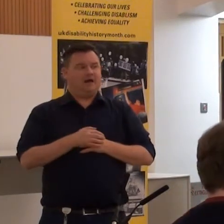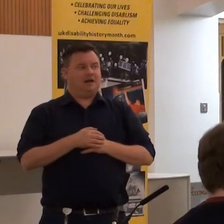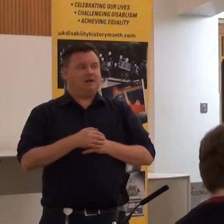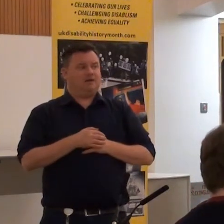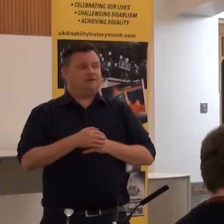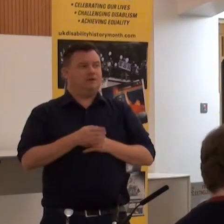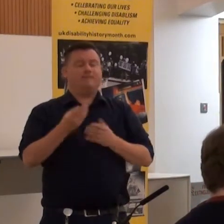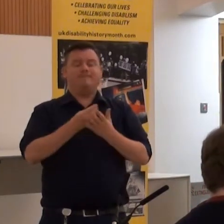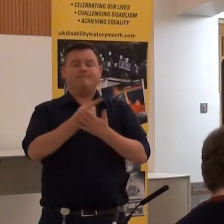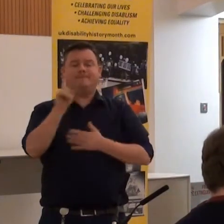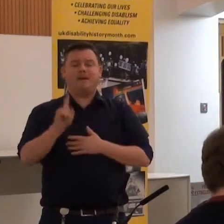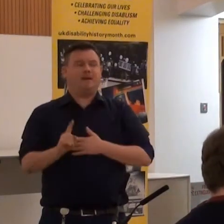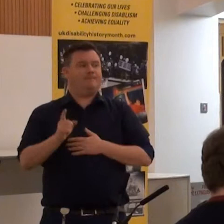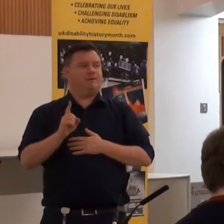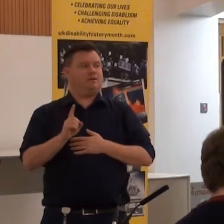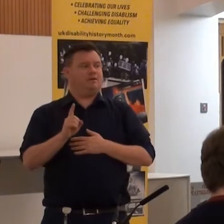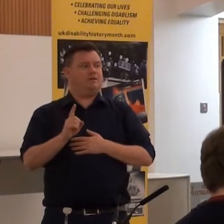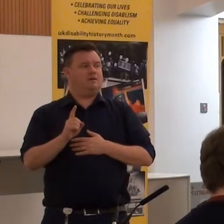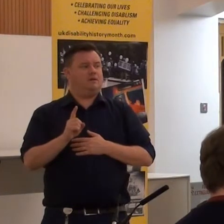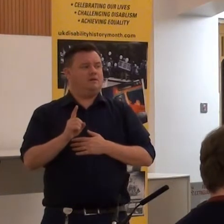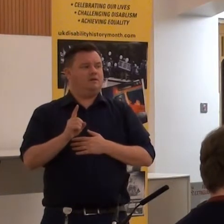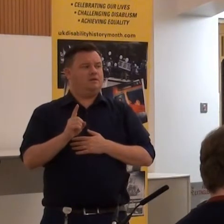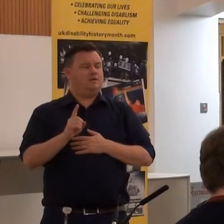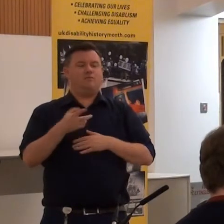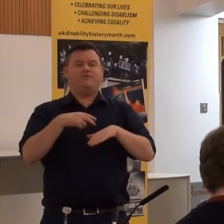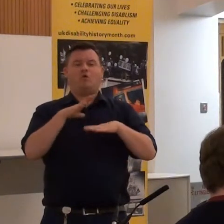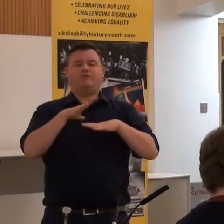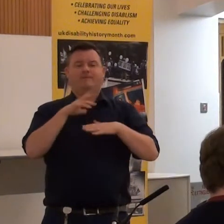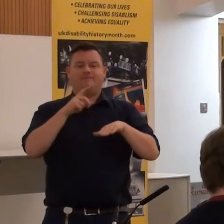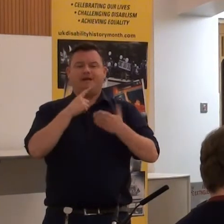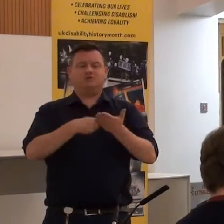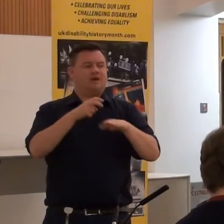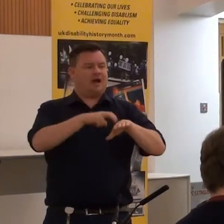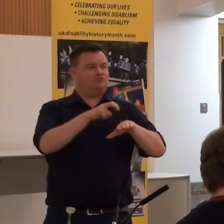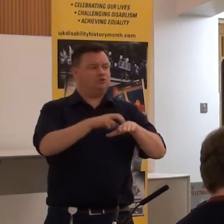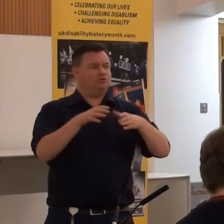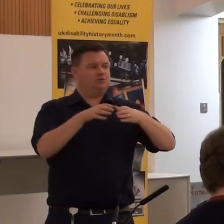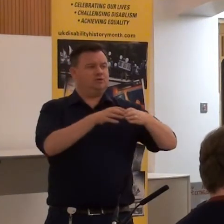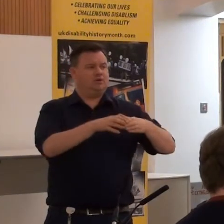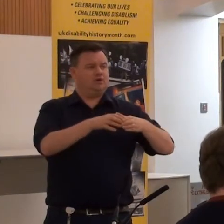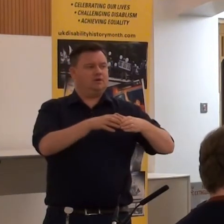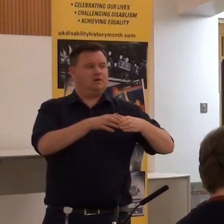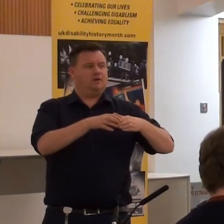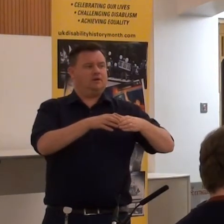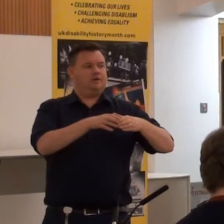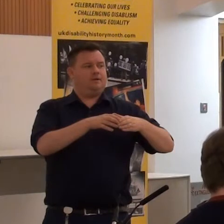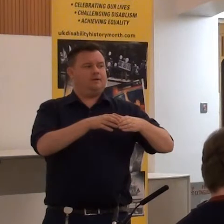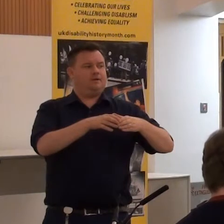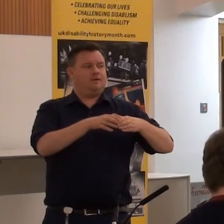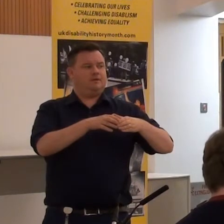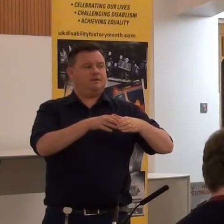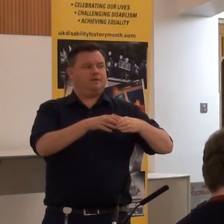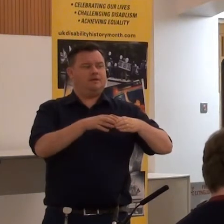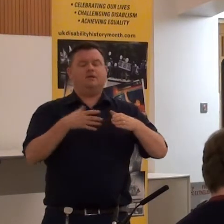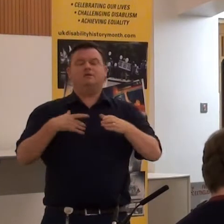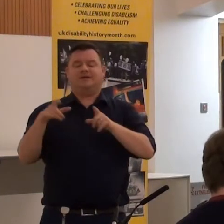also many other people around the way with higher education, which has been mentioned already. Disabled people are written out of the very, you know, changes